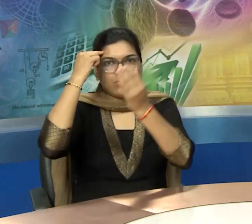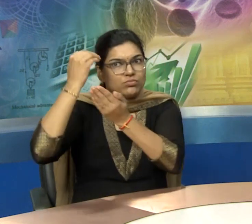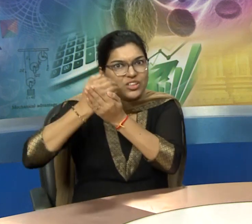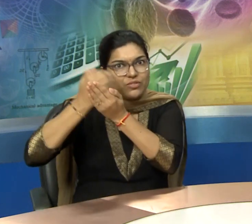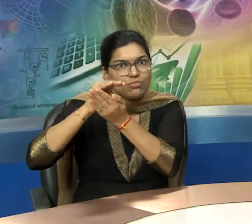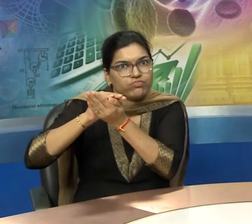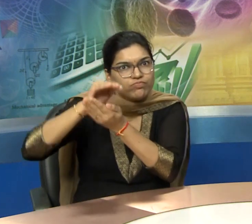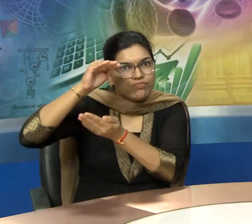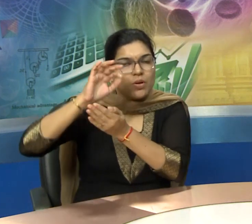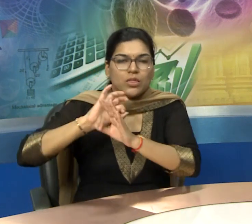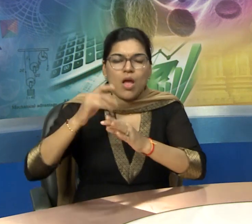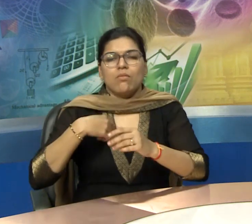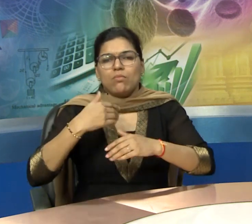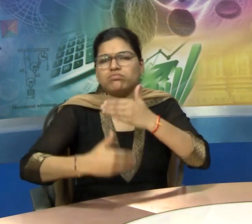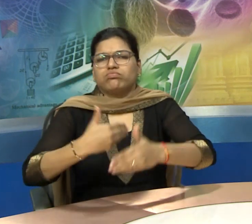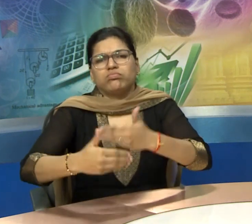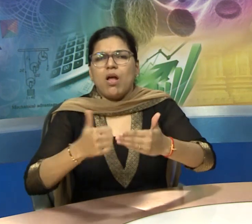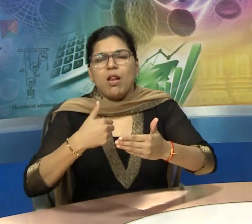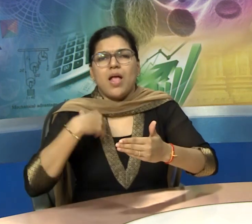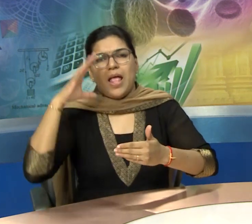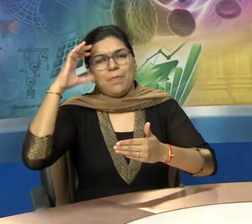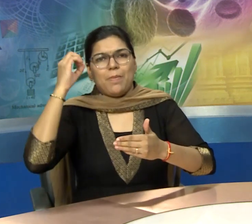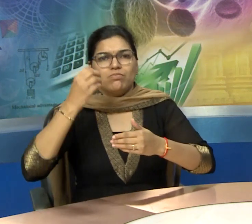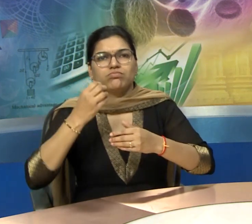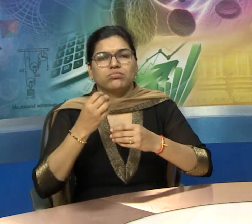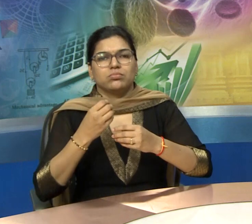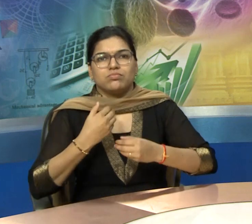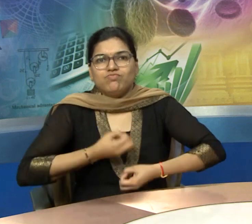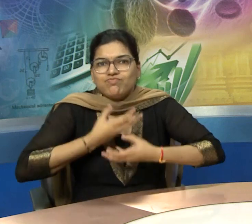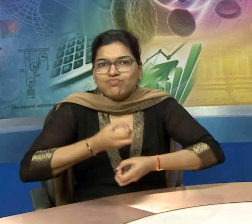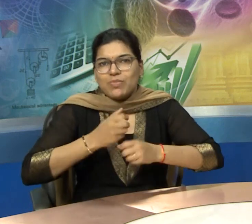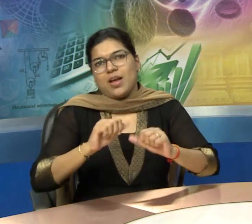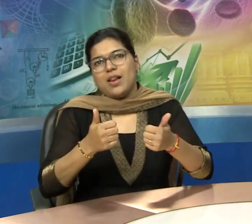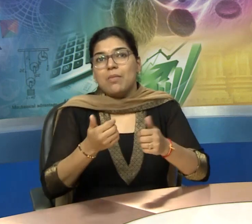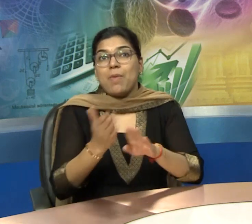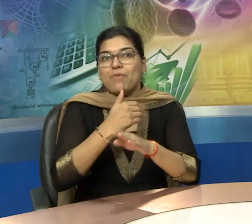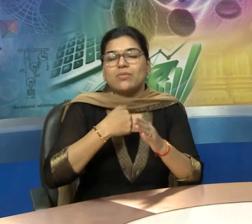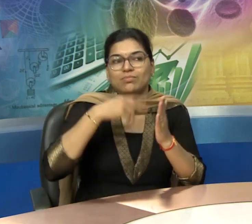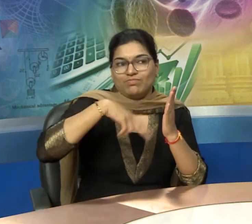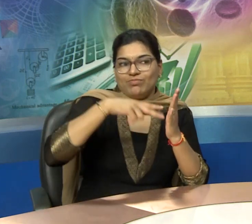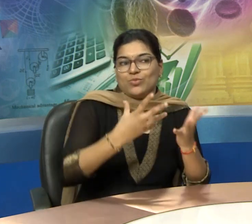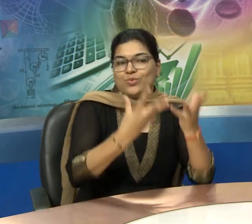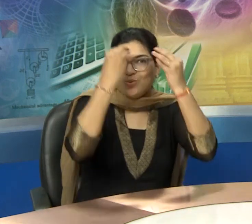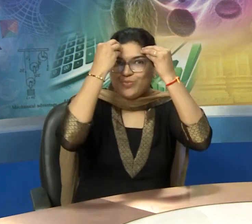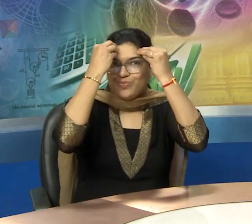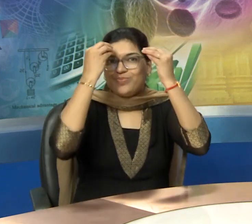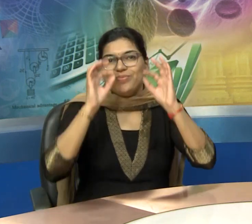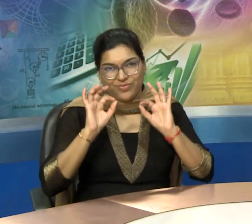closes the gap between the individual and the recorded knowledge of the person.